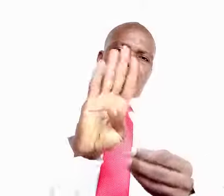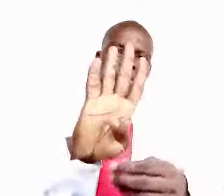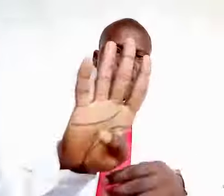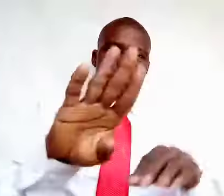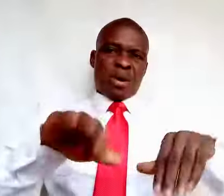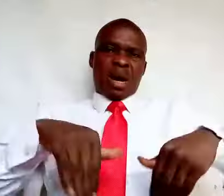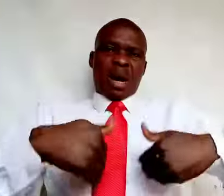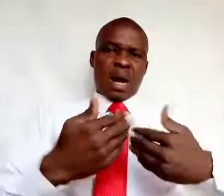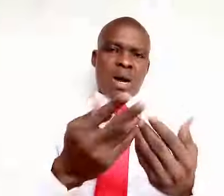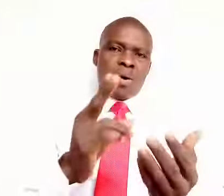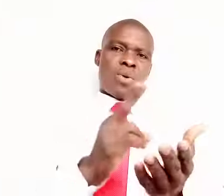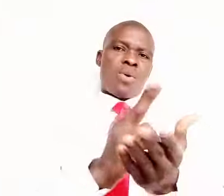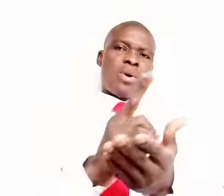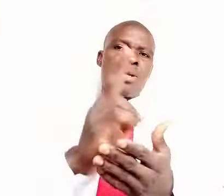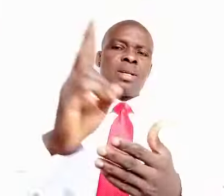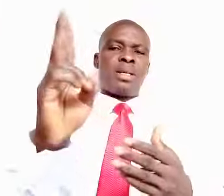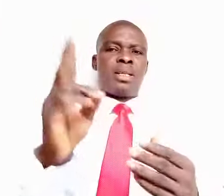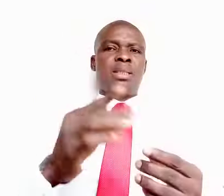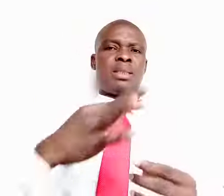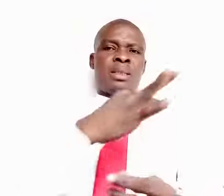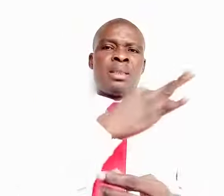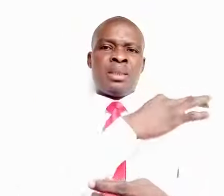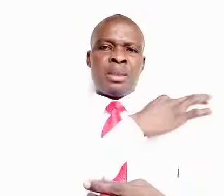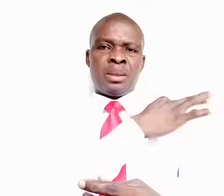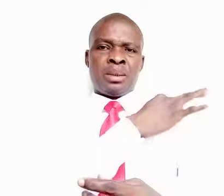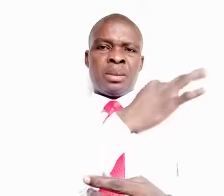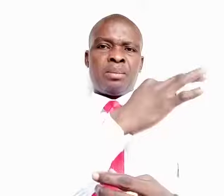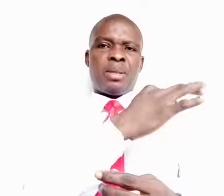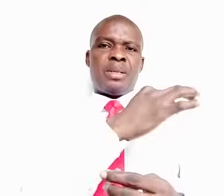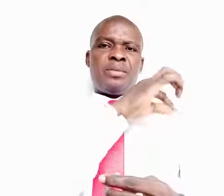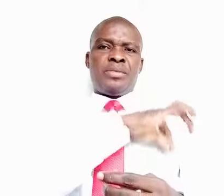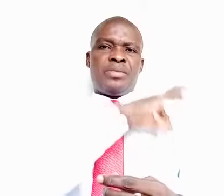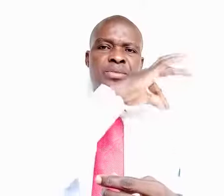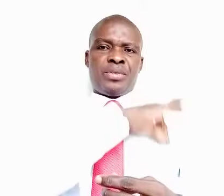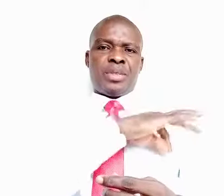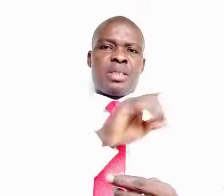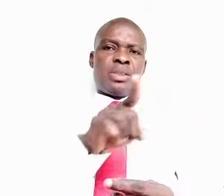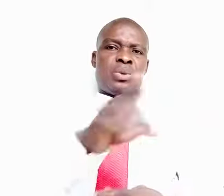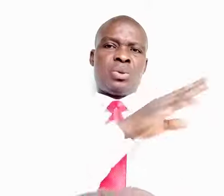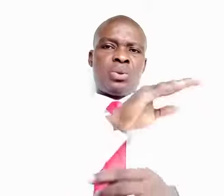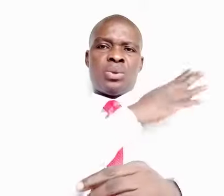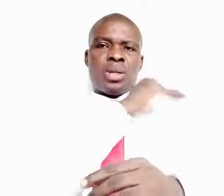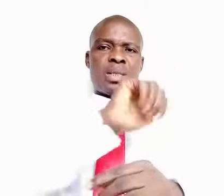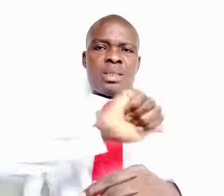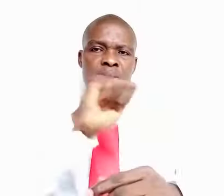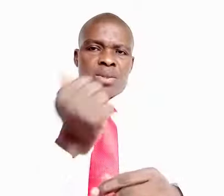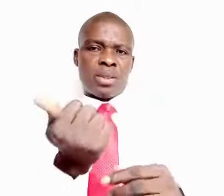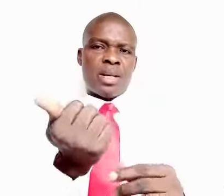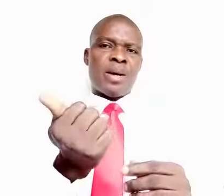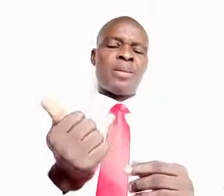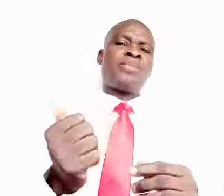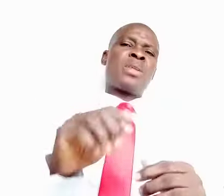you and others. And five, consequences of dishonesty. At the end of the lesson,